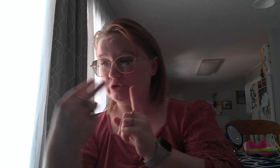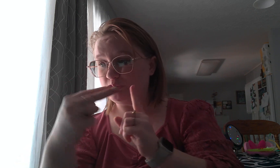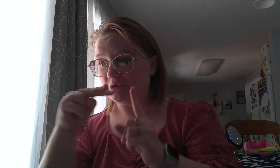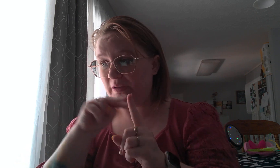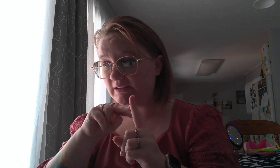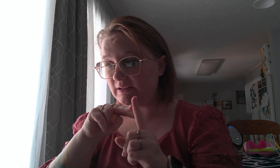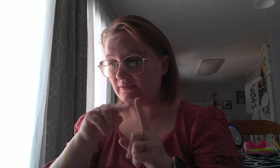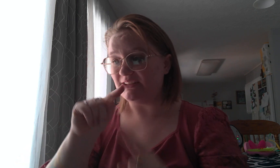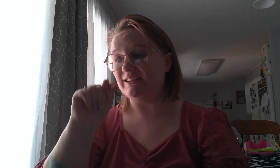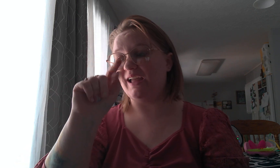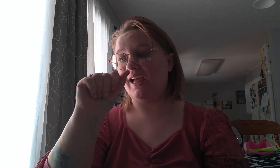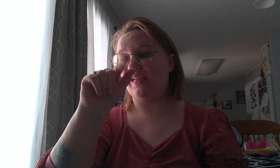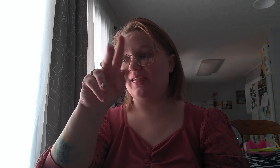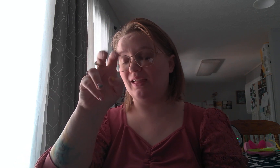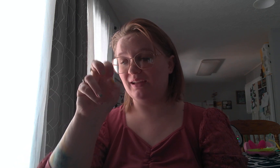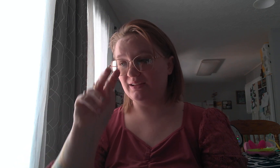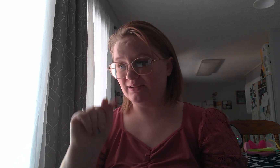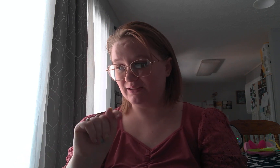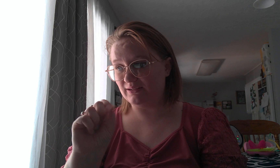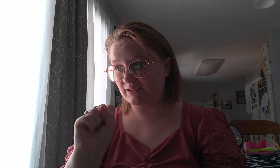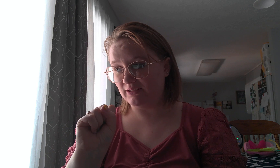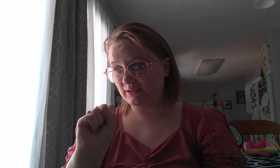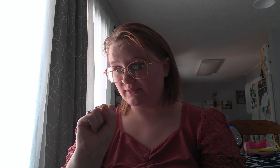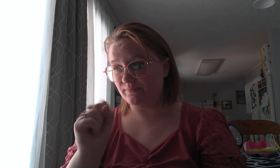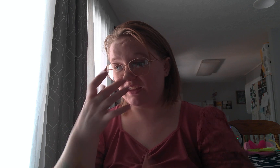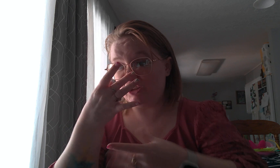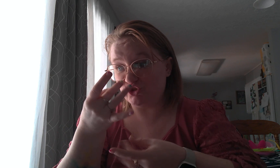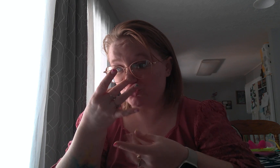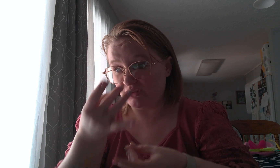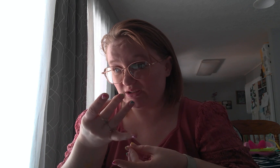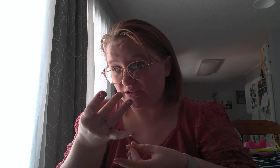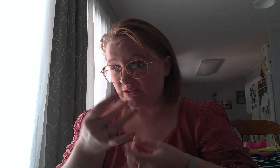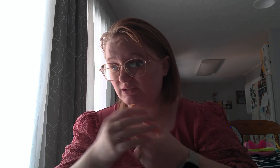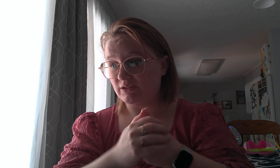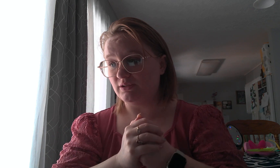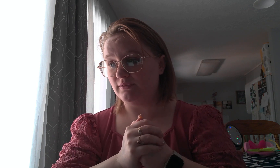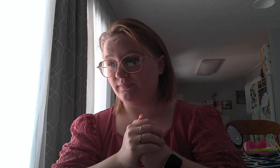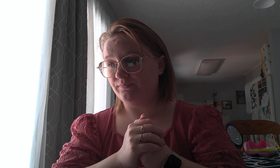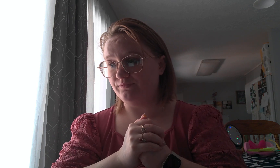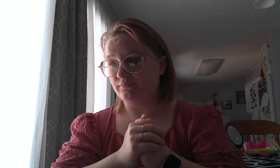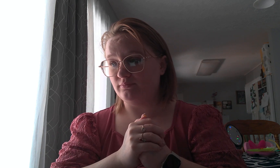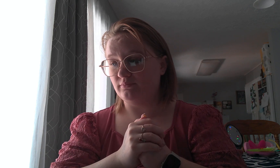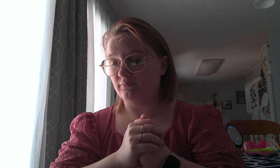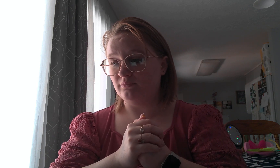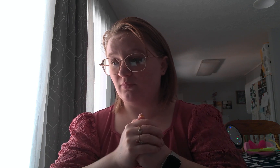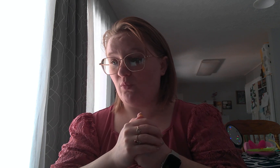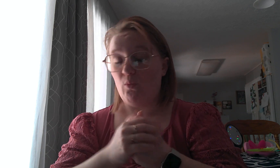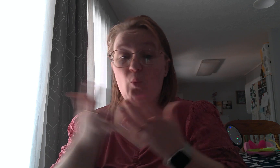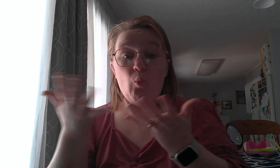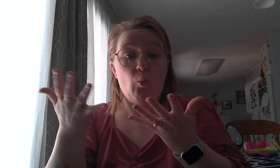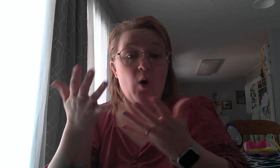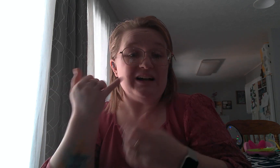skills, perspectives, talents, interests,